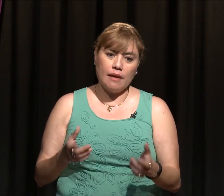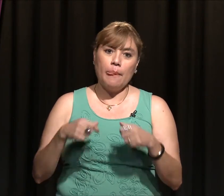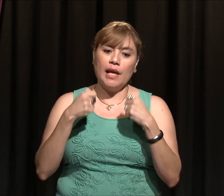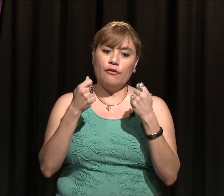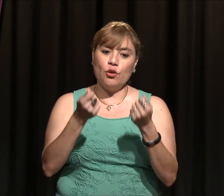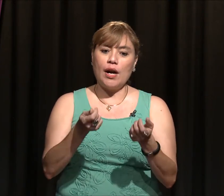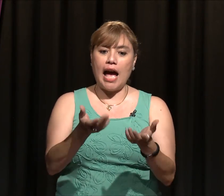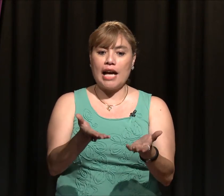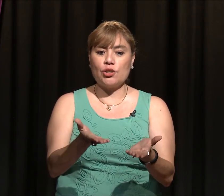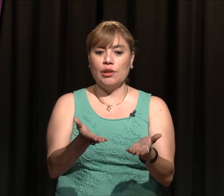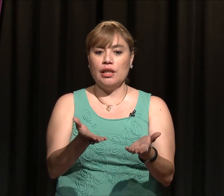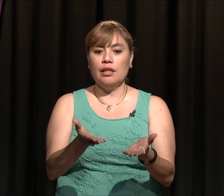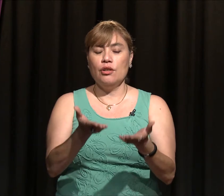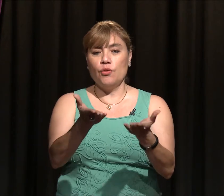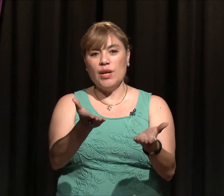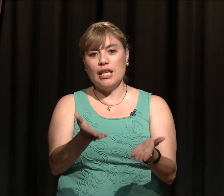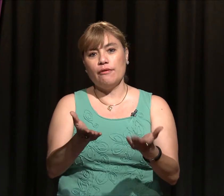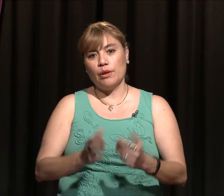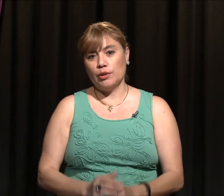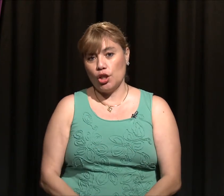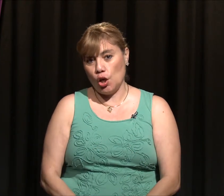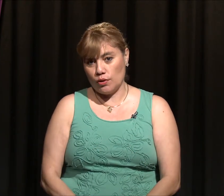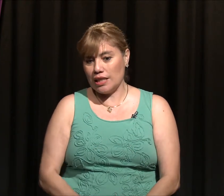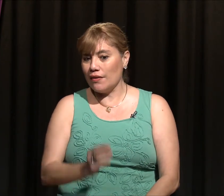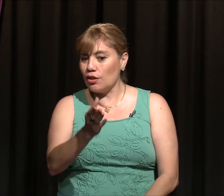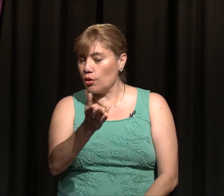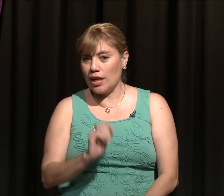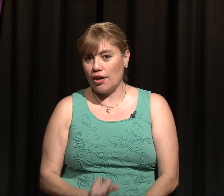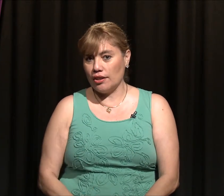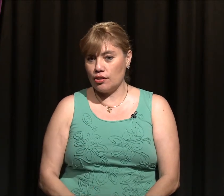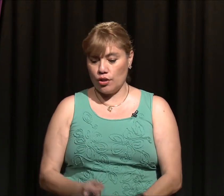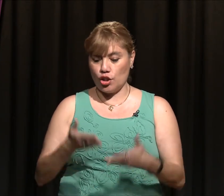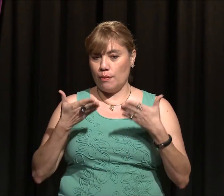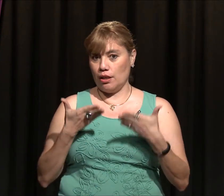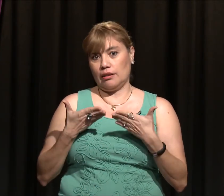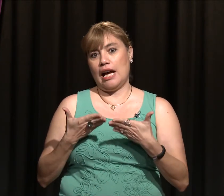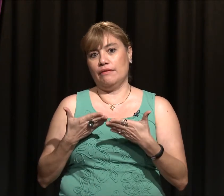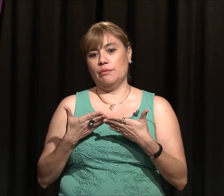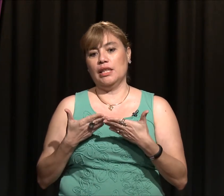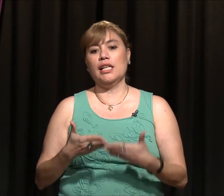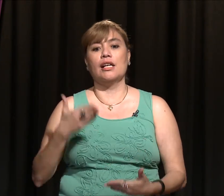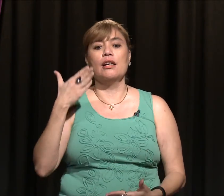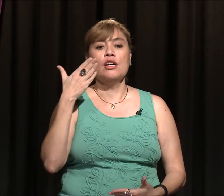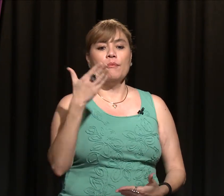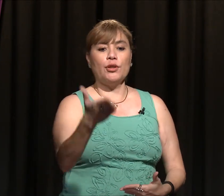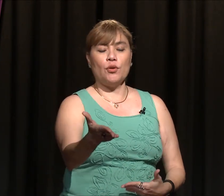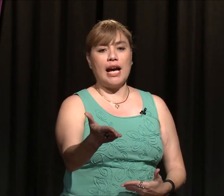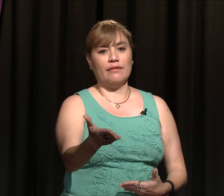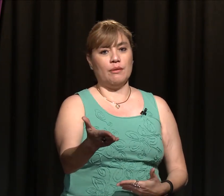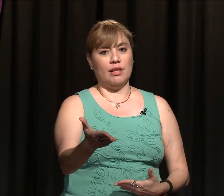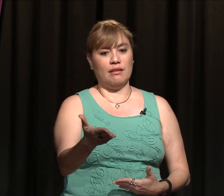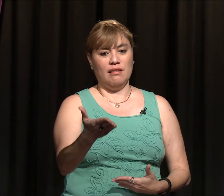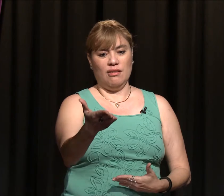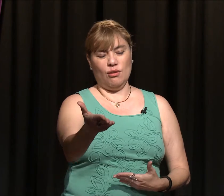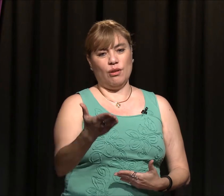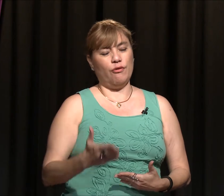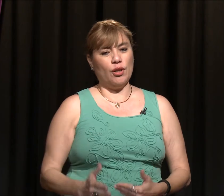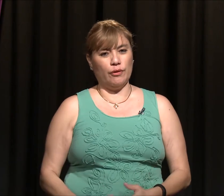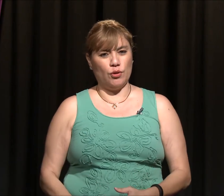if you are actually reading from the notes, even though they are in the screen. You may not have them in here, but you have them in, you know, in front of you.